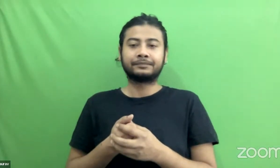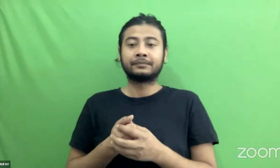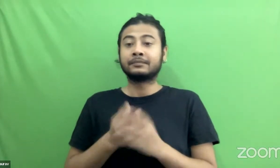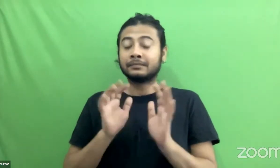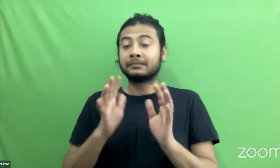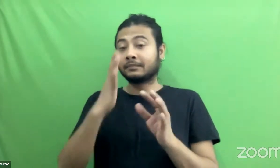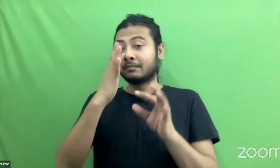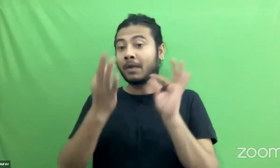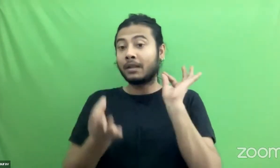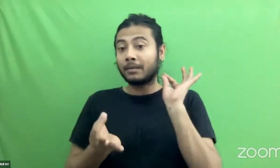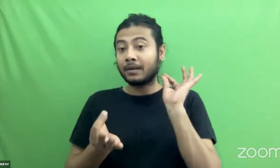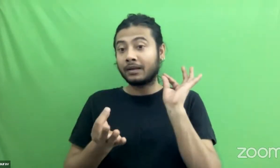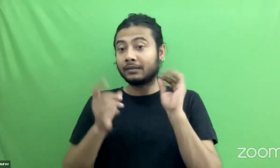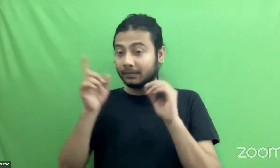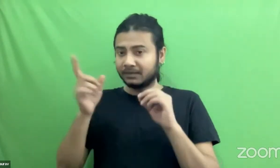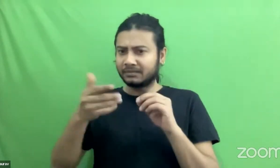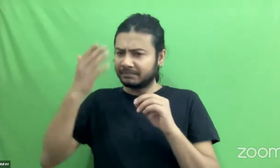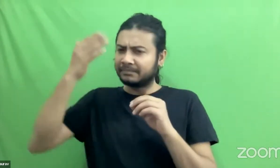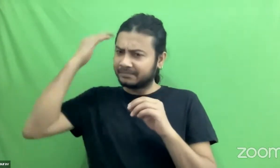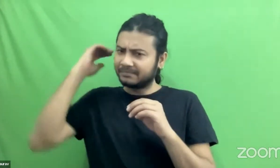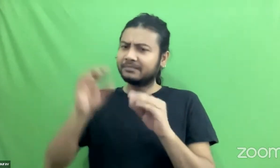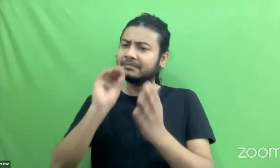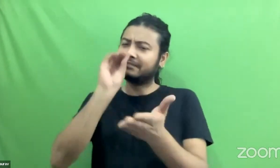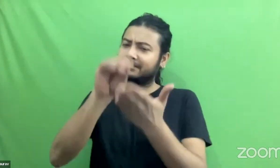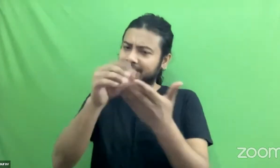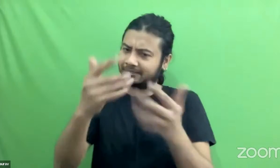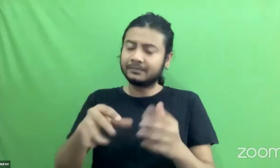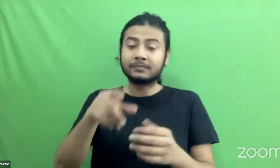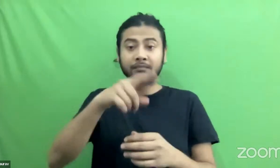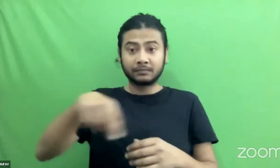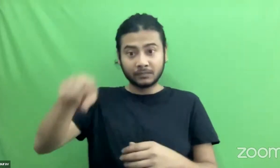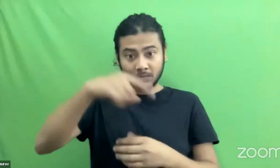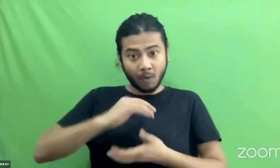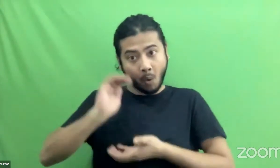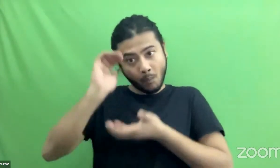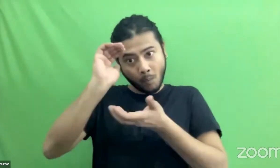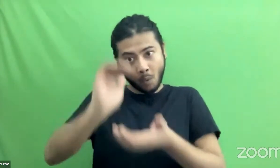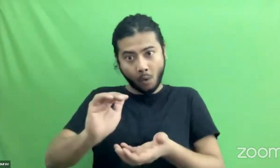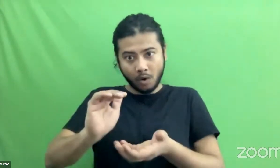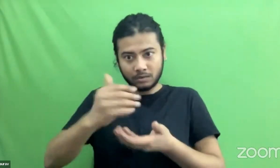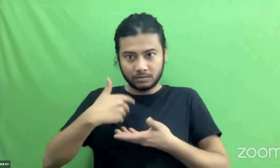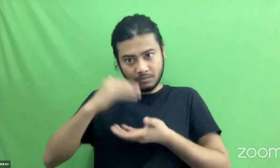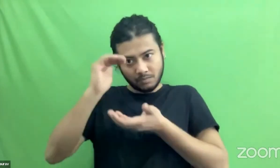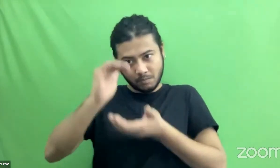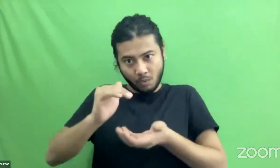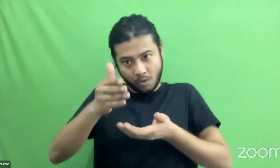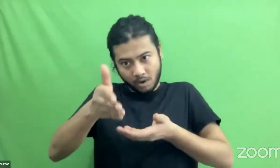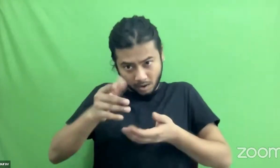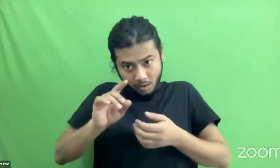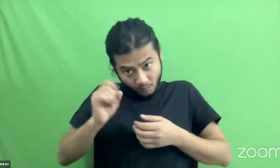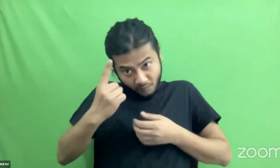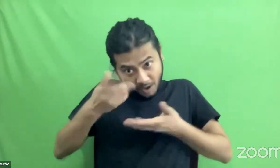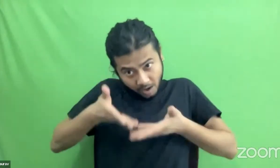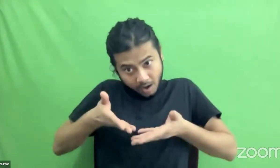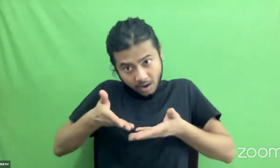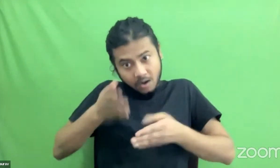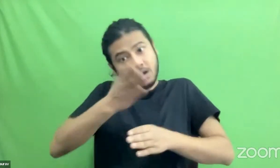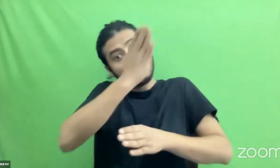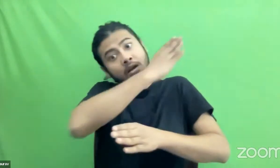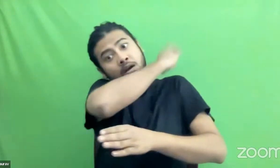birth. Many times I have taken birth in this world. Sometimes as a man, sometimes as a woman, sometimes as an animal,